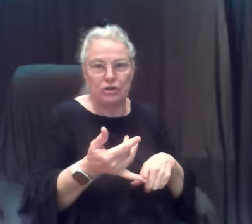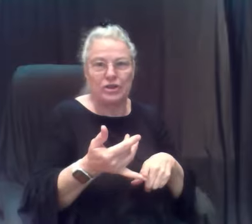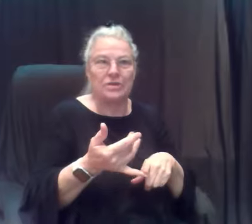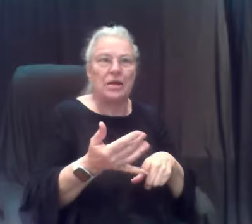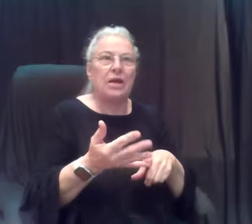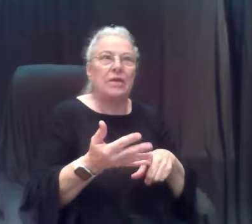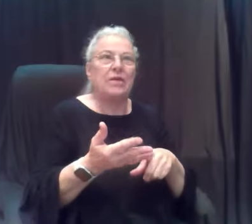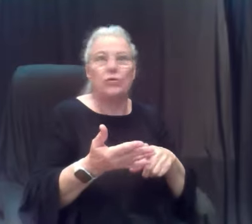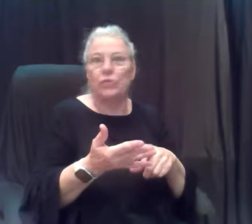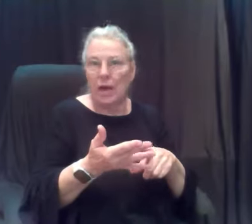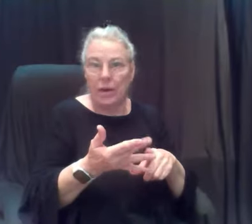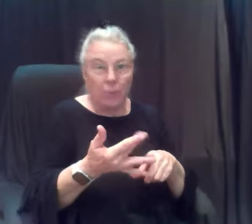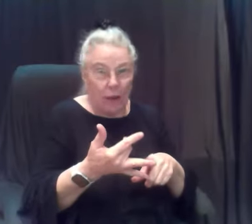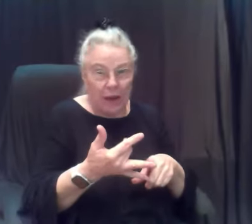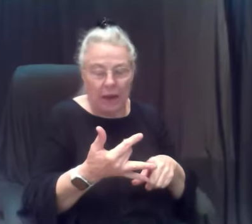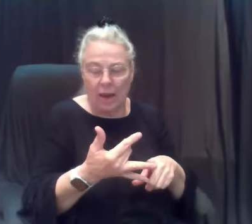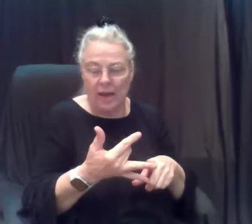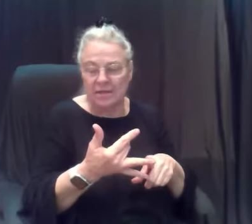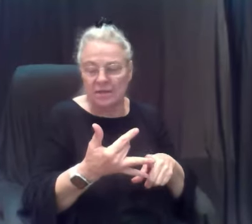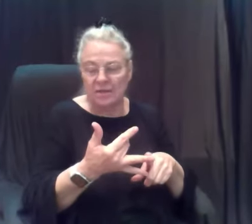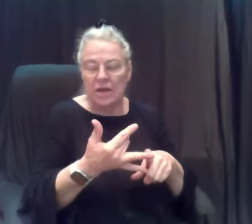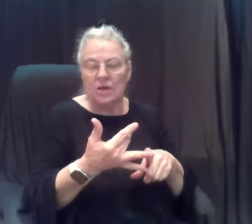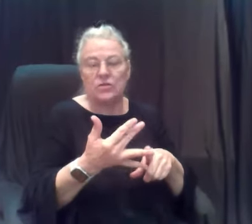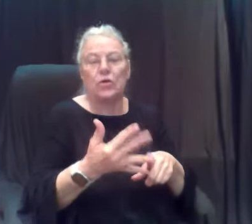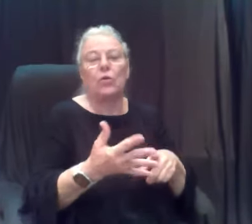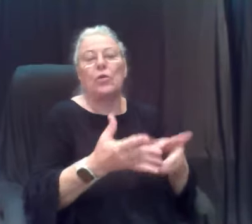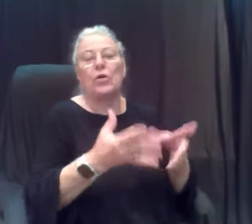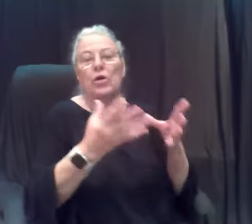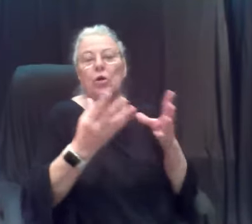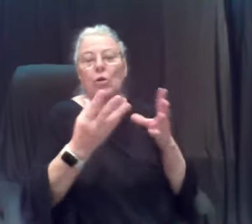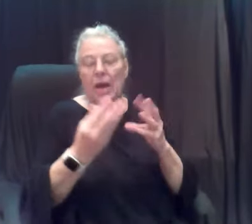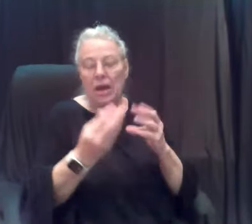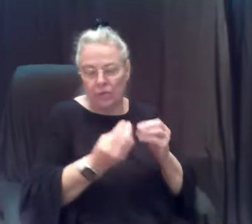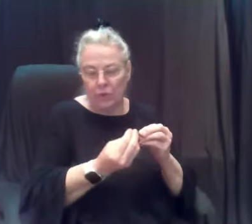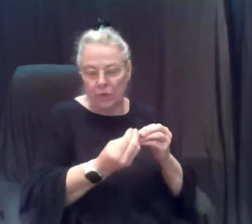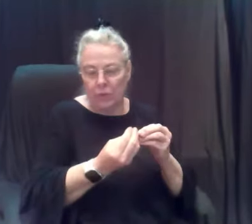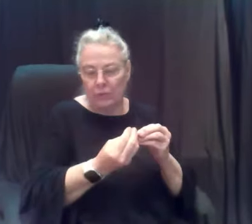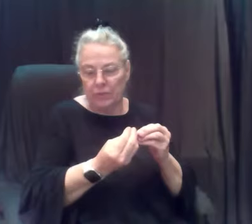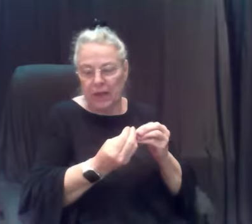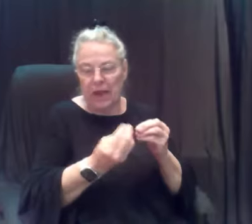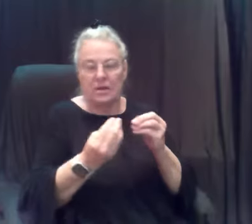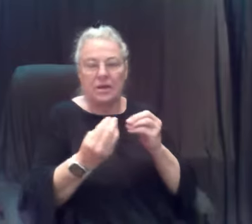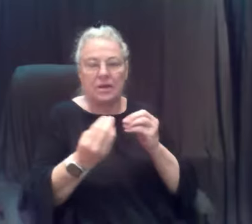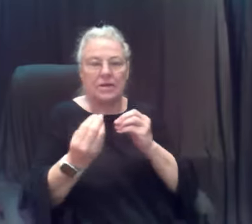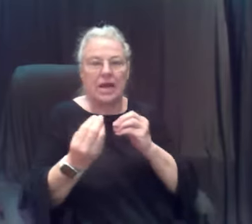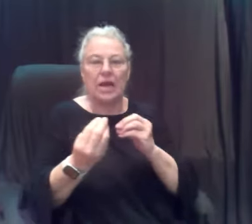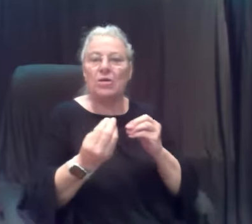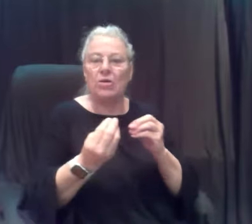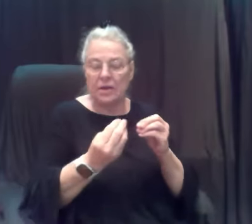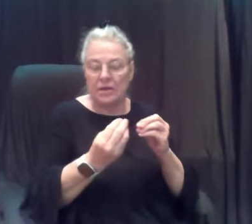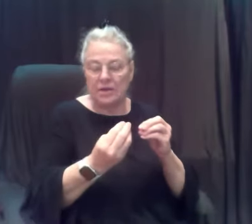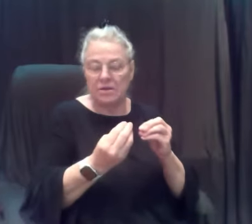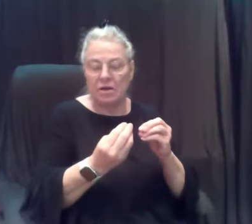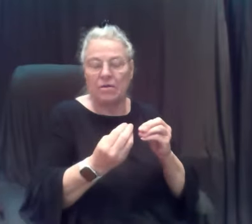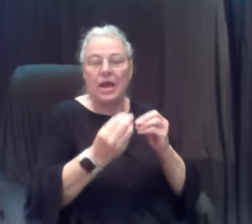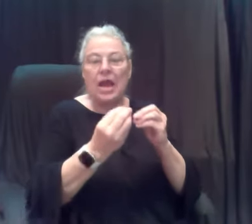Version. They do a lot of poetic license. So we're going to go back through and take a look at this song